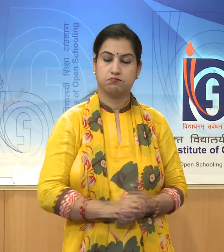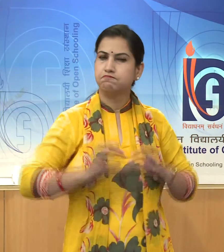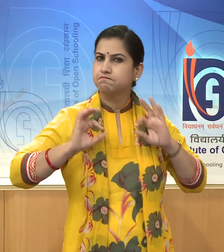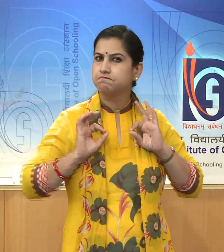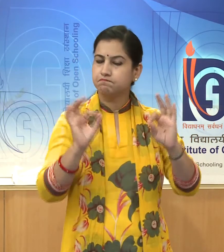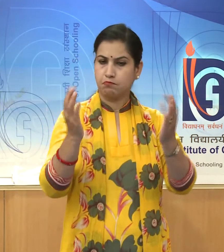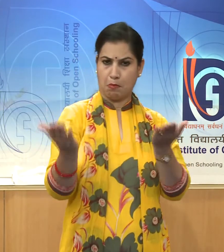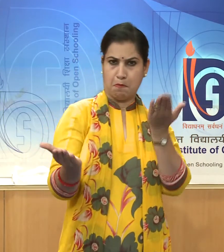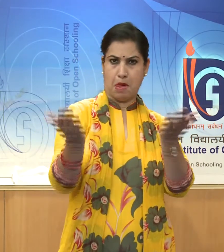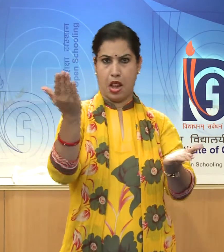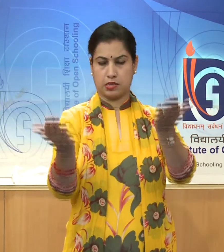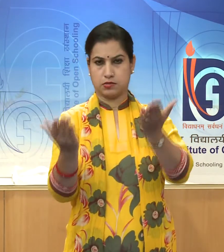well balanced composition